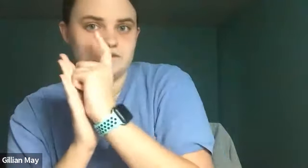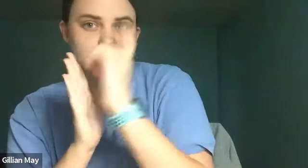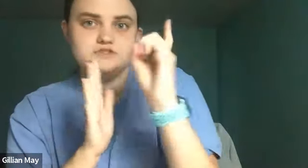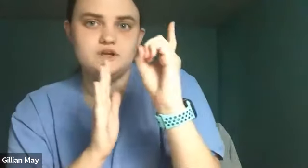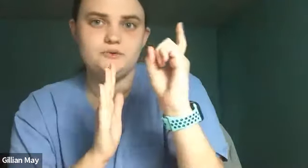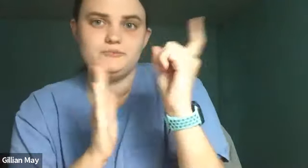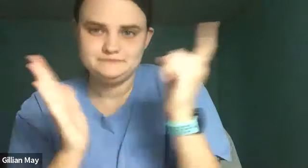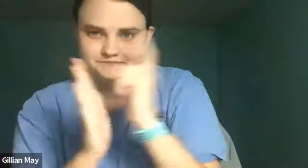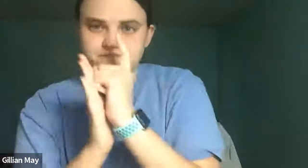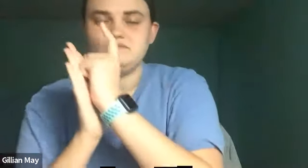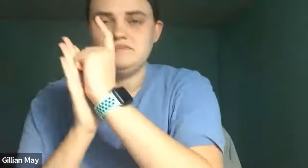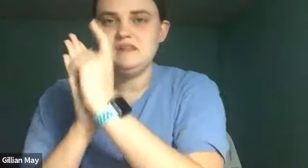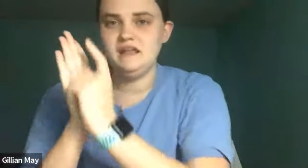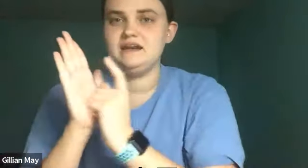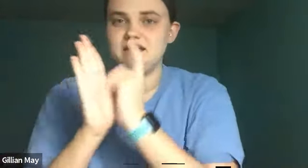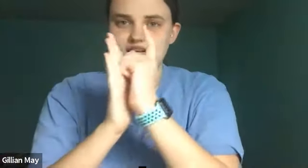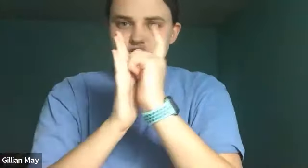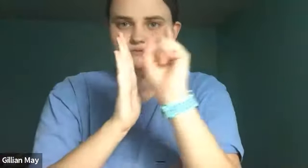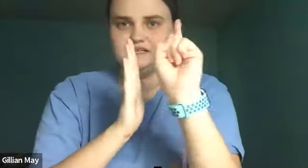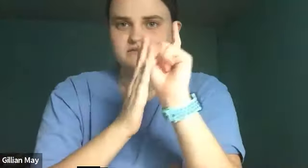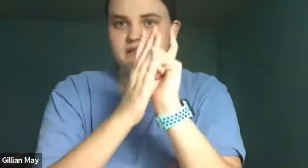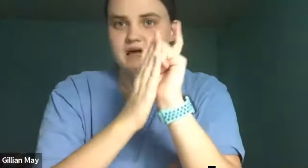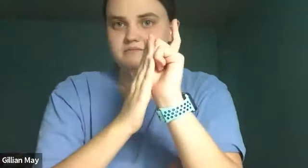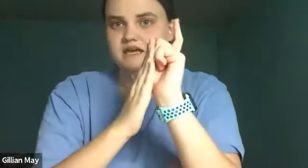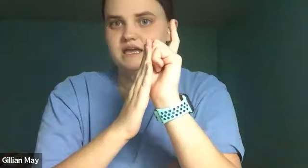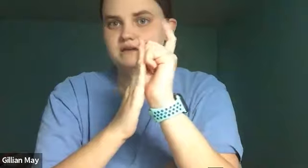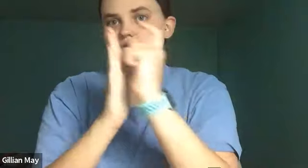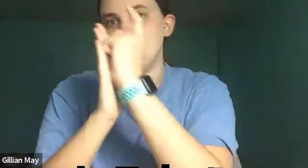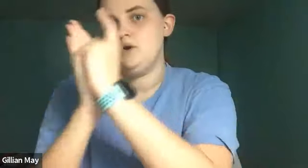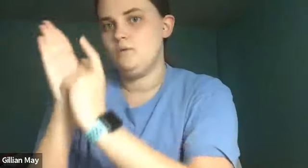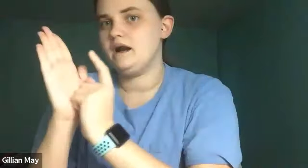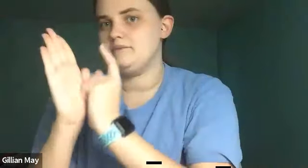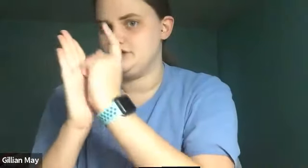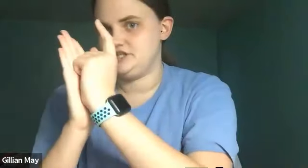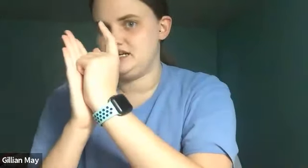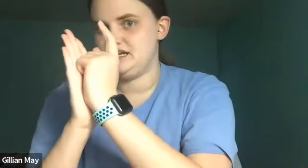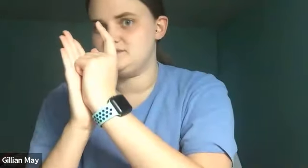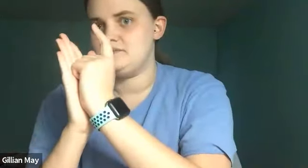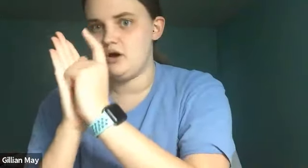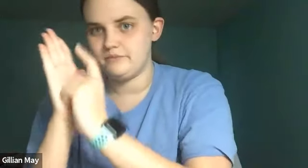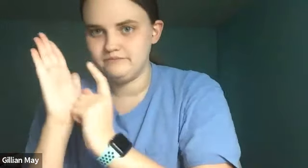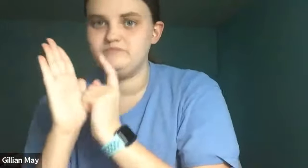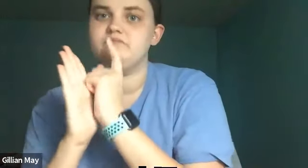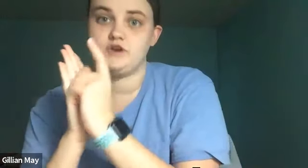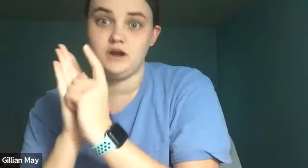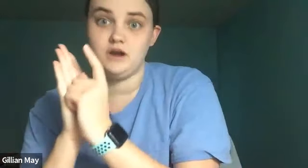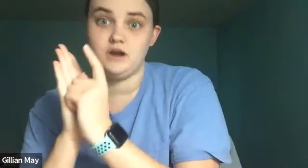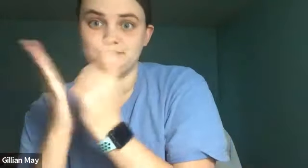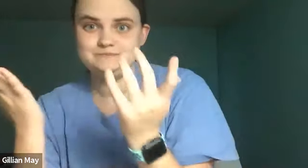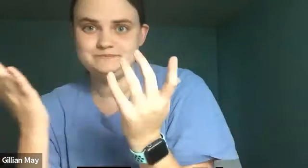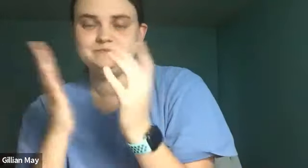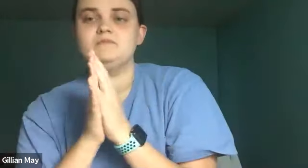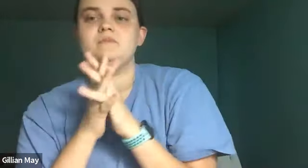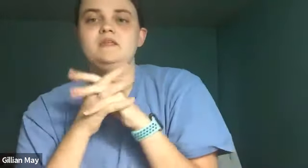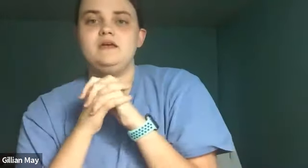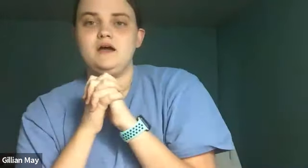comfortable. So, and again, I do tend to flatten my hand when I'm pushing it against my palm for comfort.